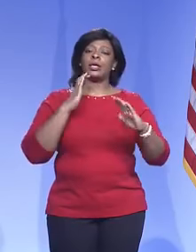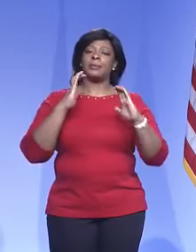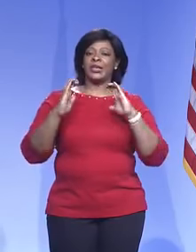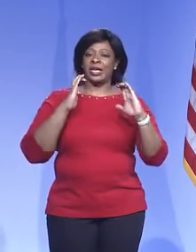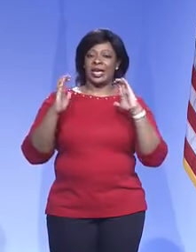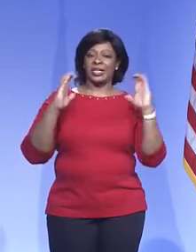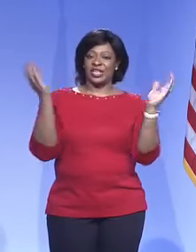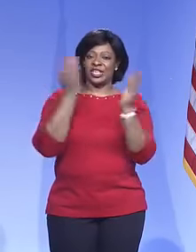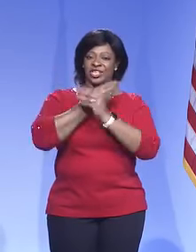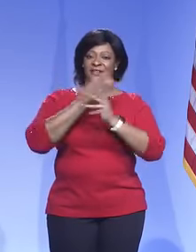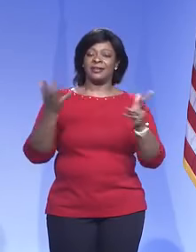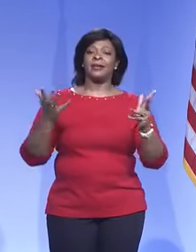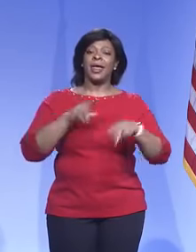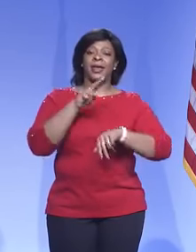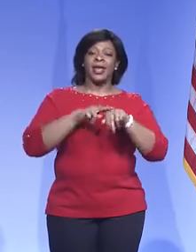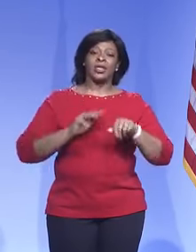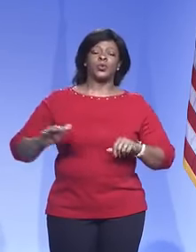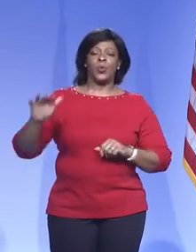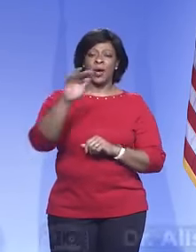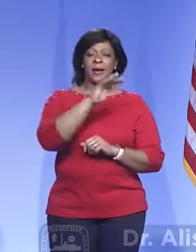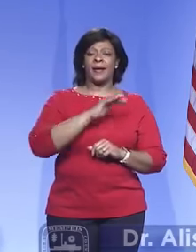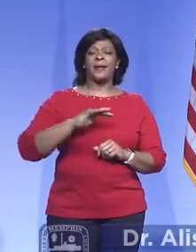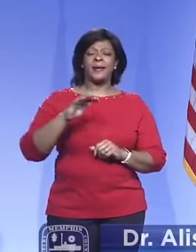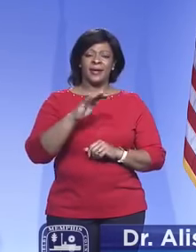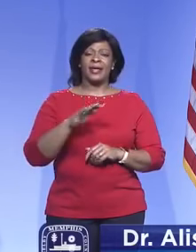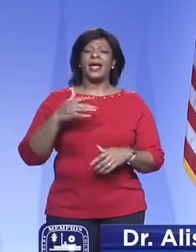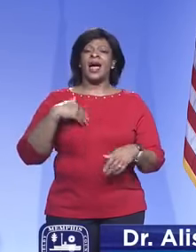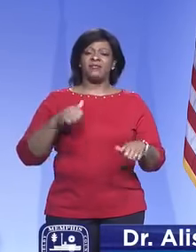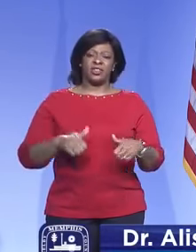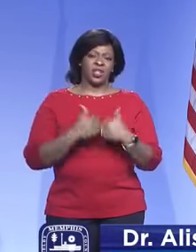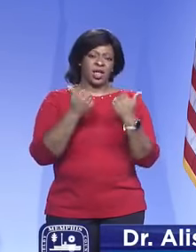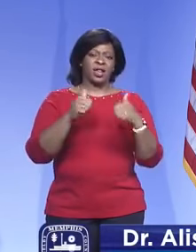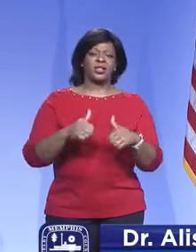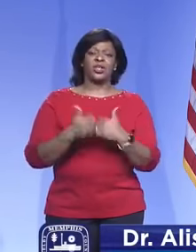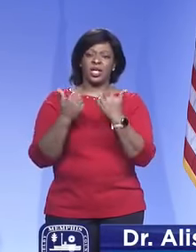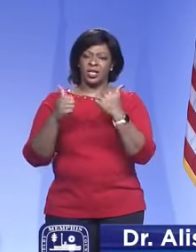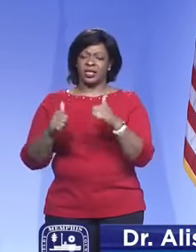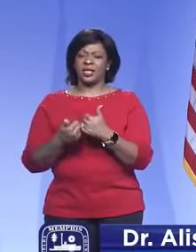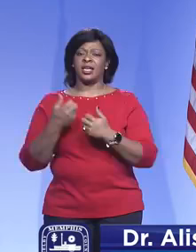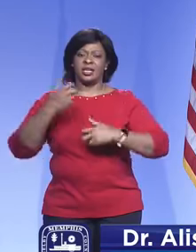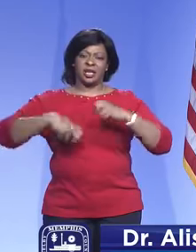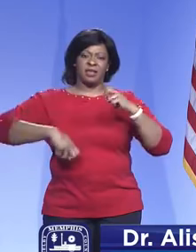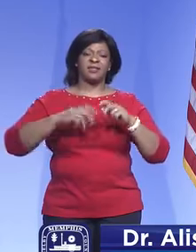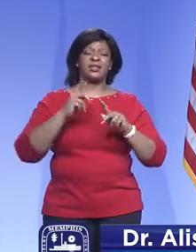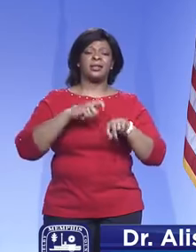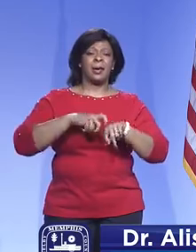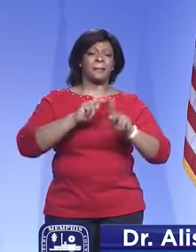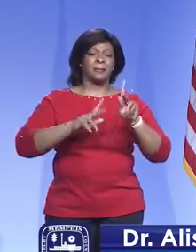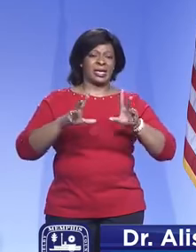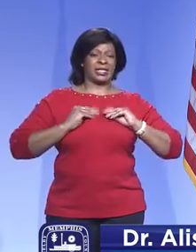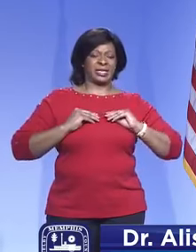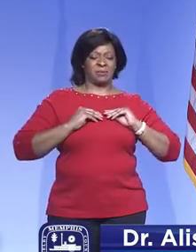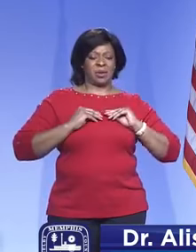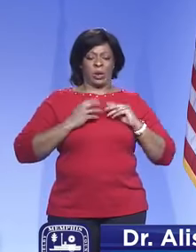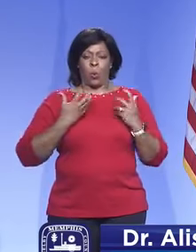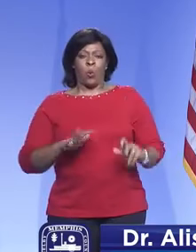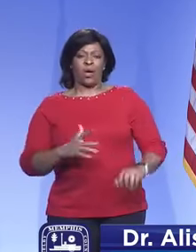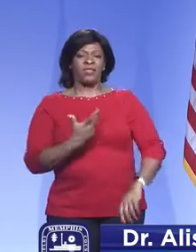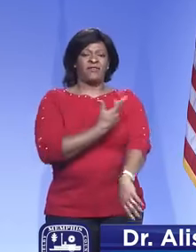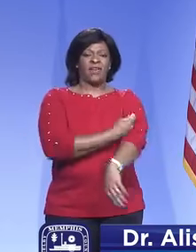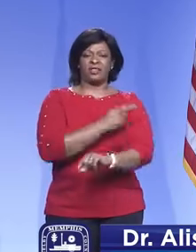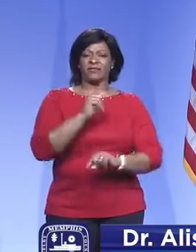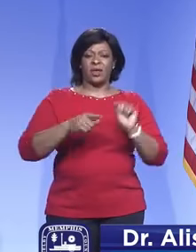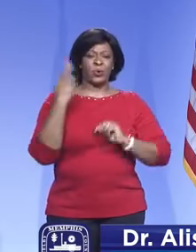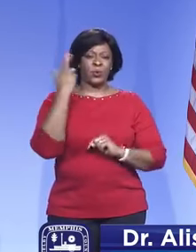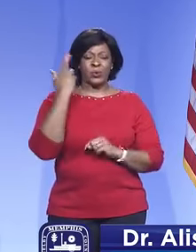communications. Nationwide, there are challenges with people accepting vaccine for a variety of reasons.